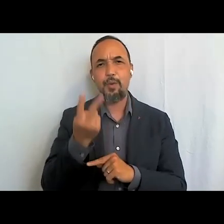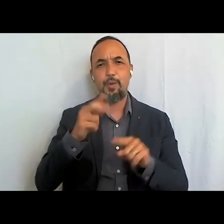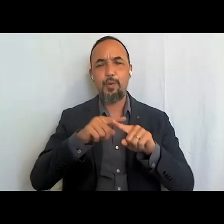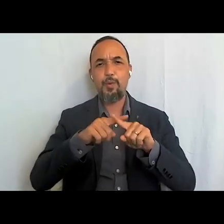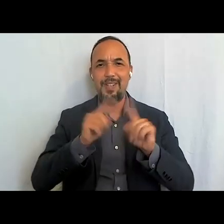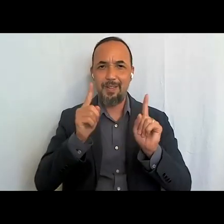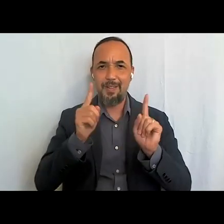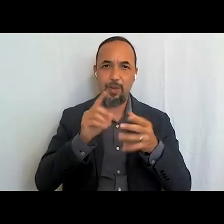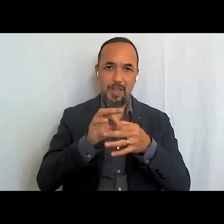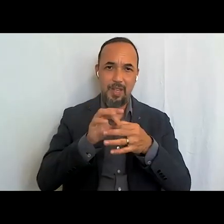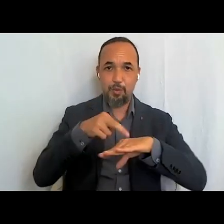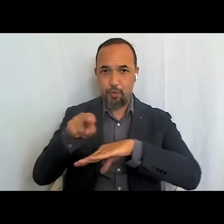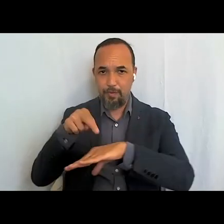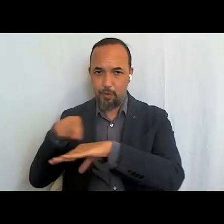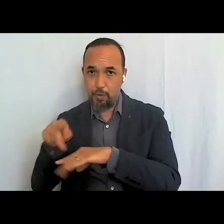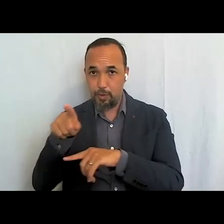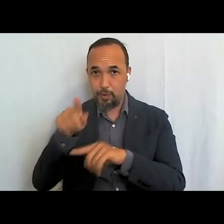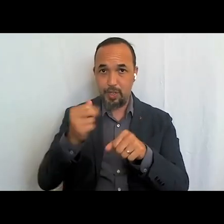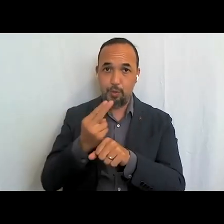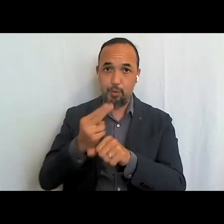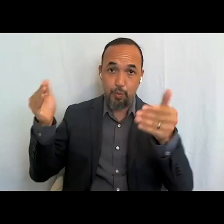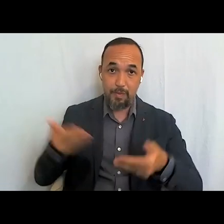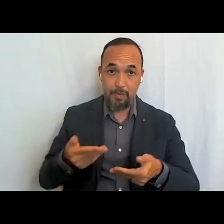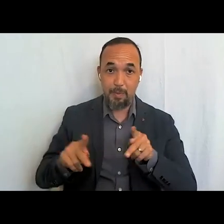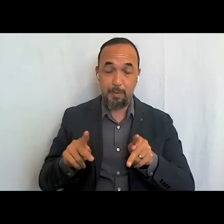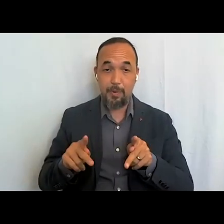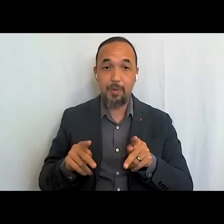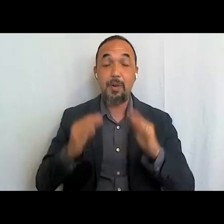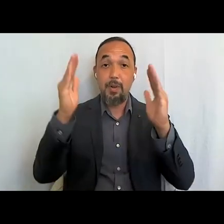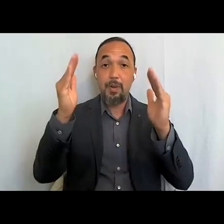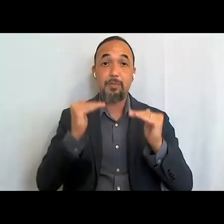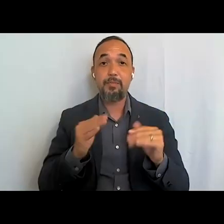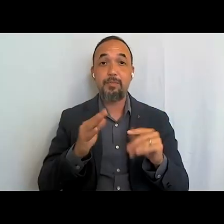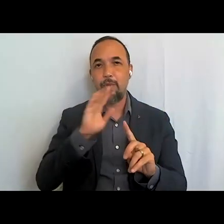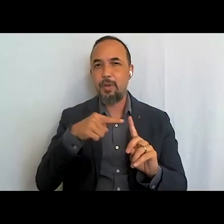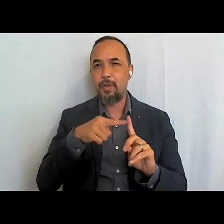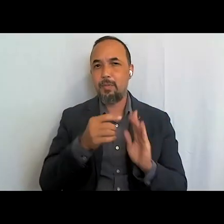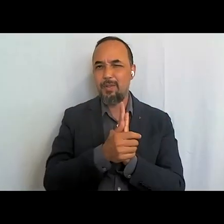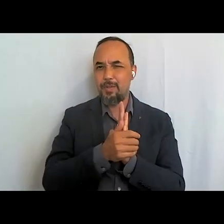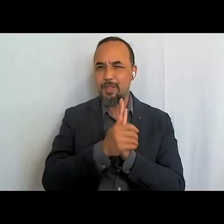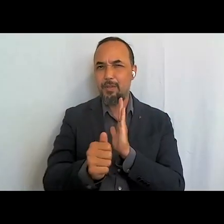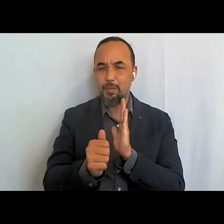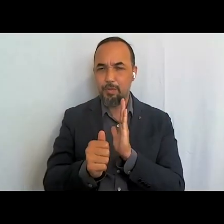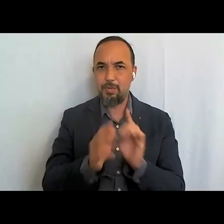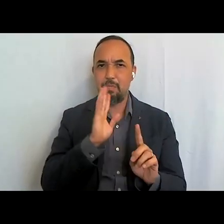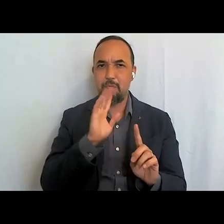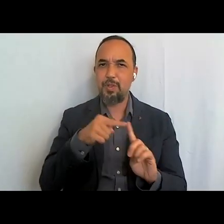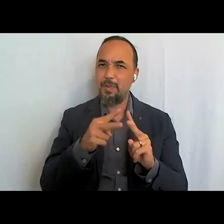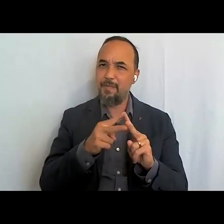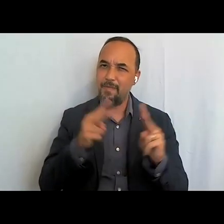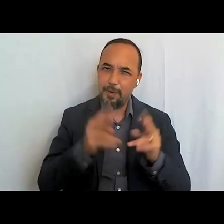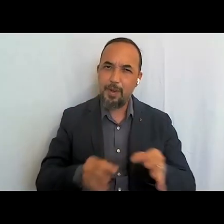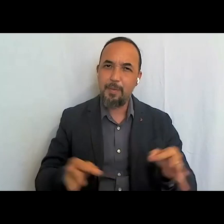great. And then we went to skills, where we covered very important topics about how to invite